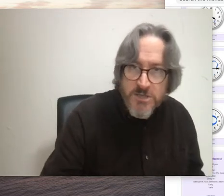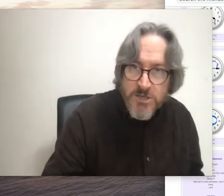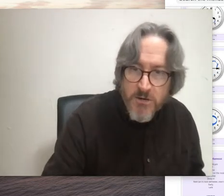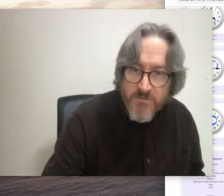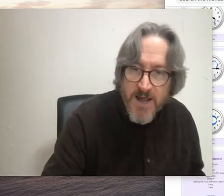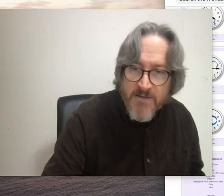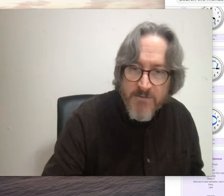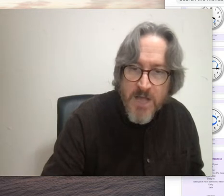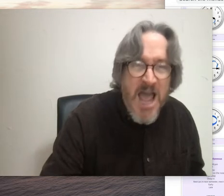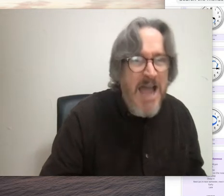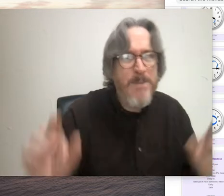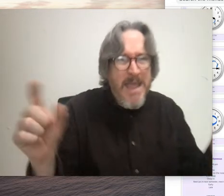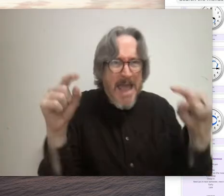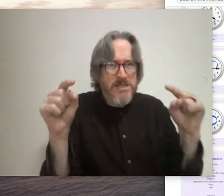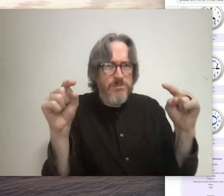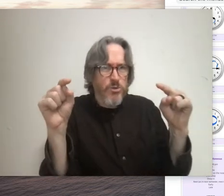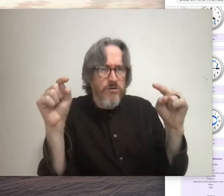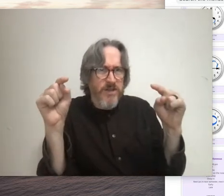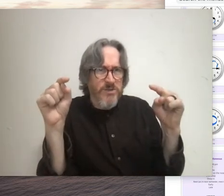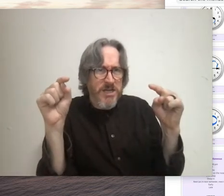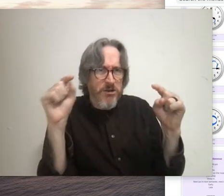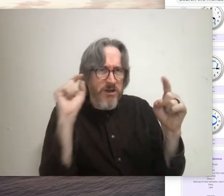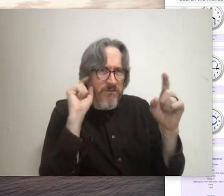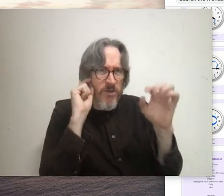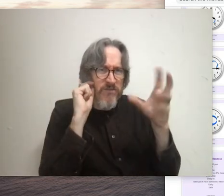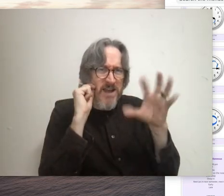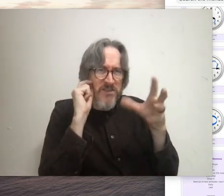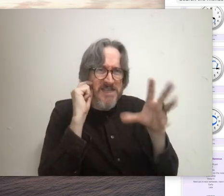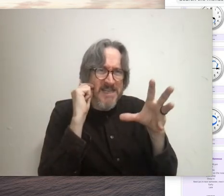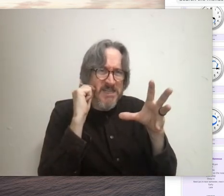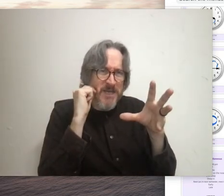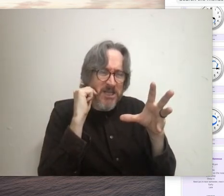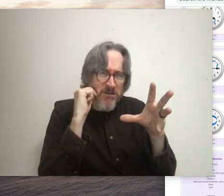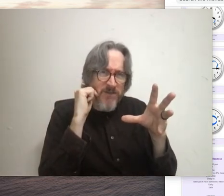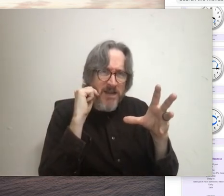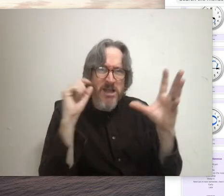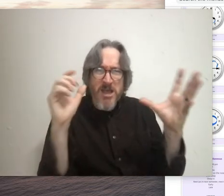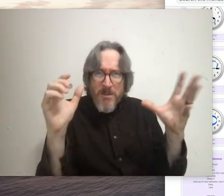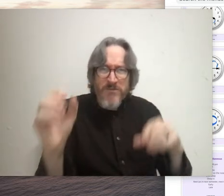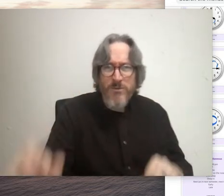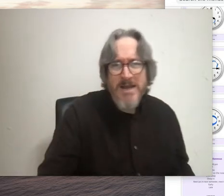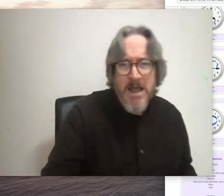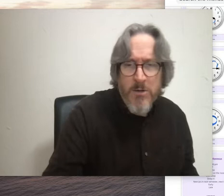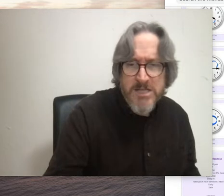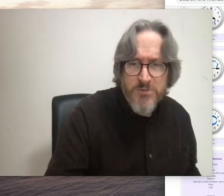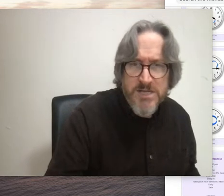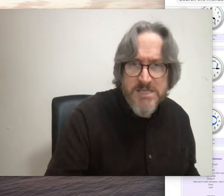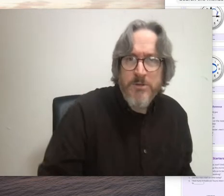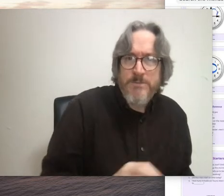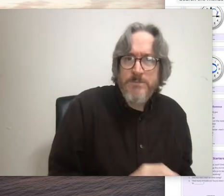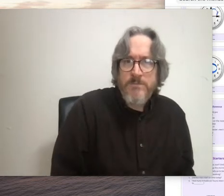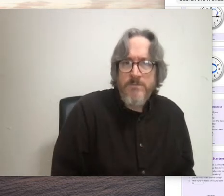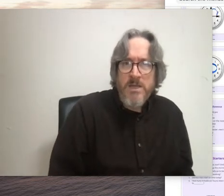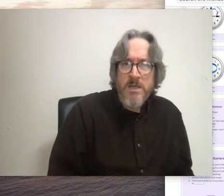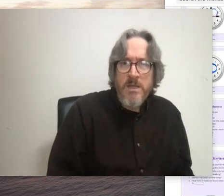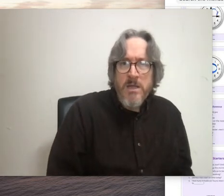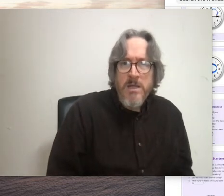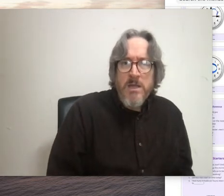Conversation starter 5. I may add some shorter videos in here if we find things need to be clarified, but for right now, it's pretty simple.